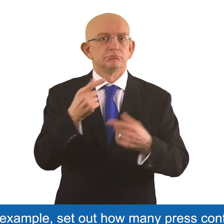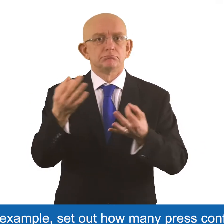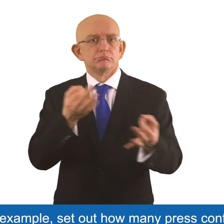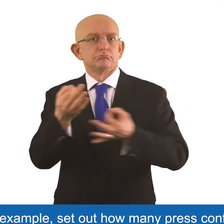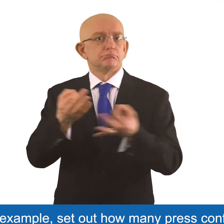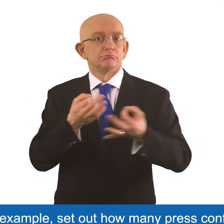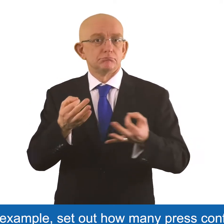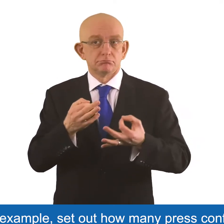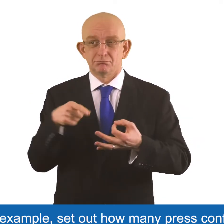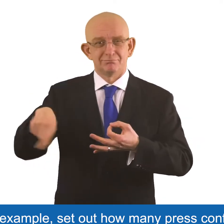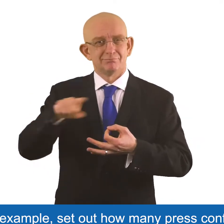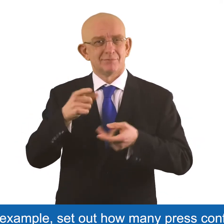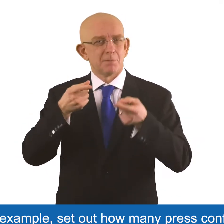BSL interpretation.